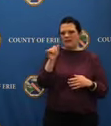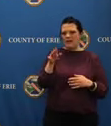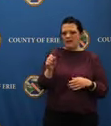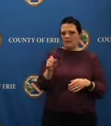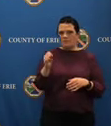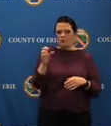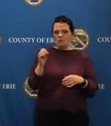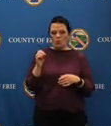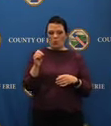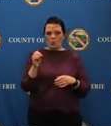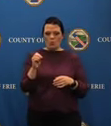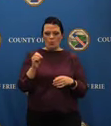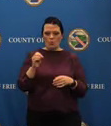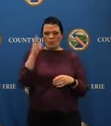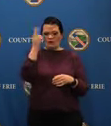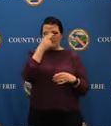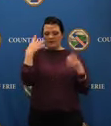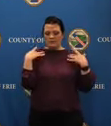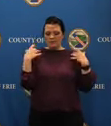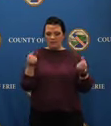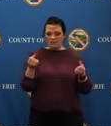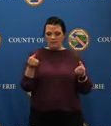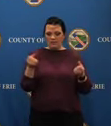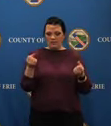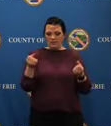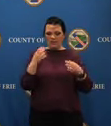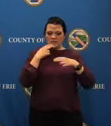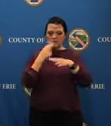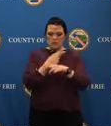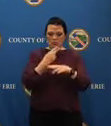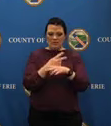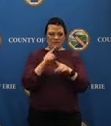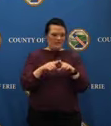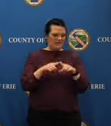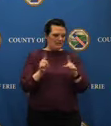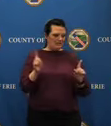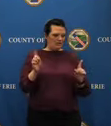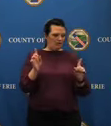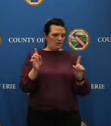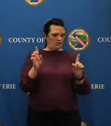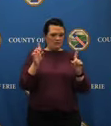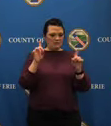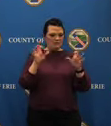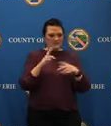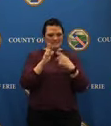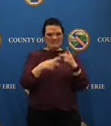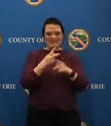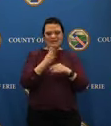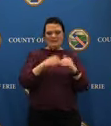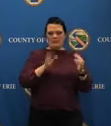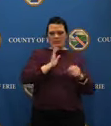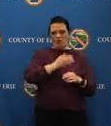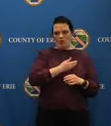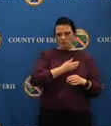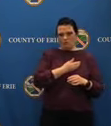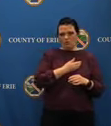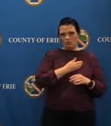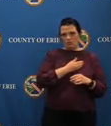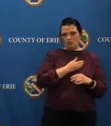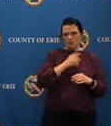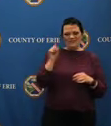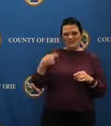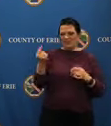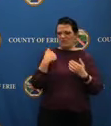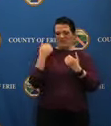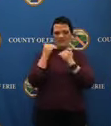So what the Catholic Health is using is a different testing type than ours. And they've only got